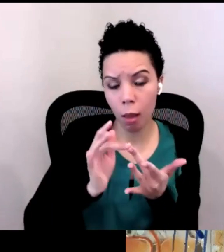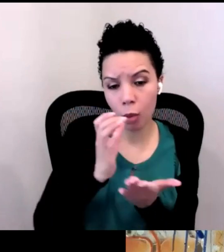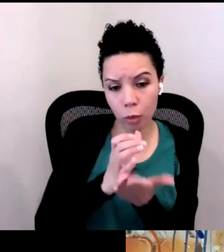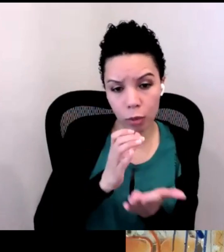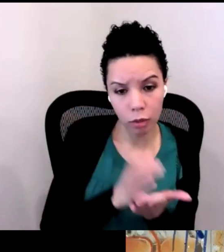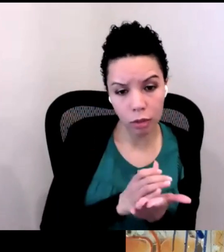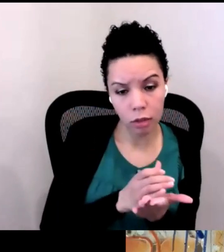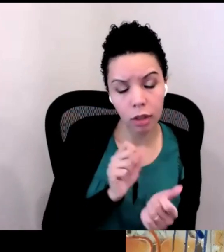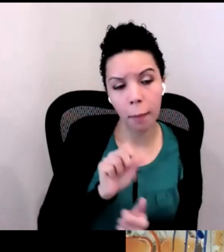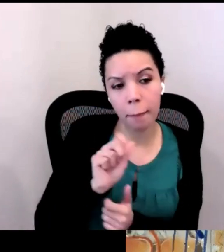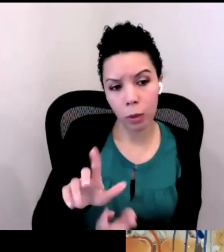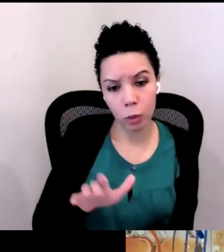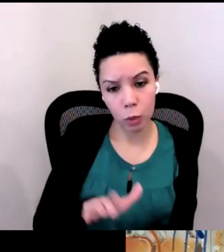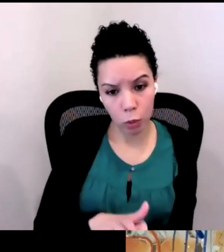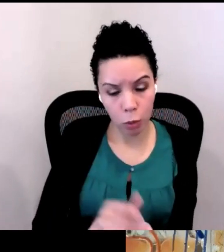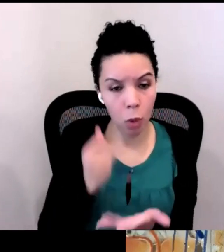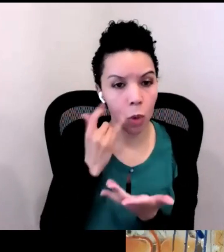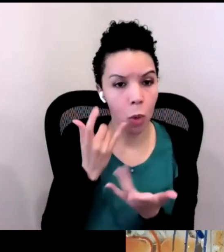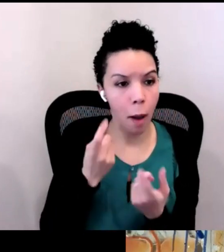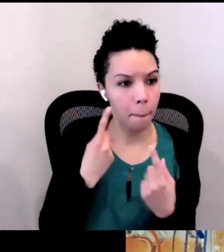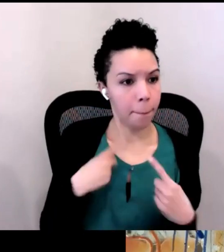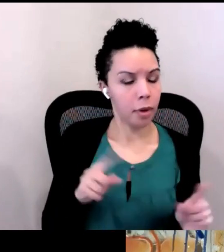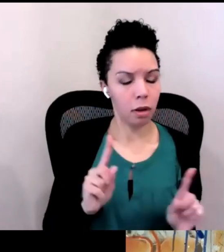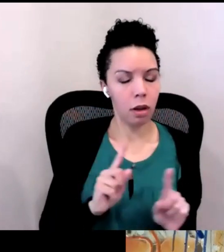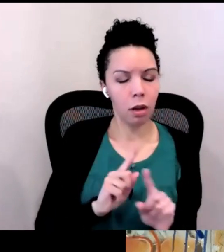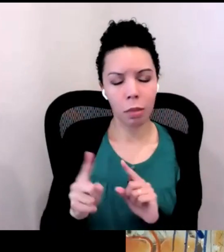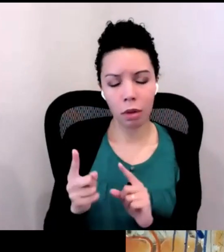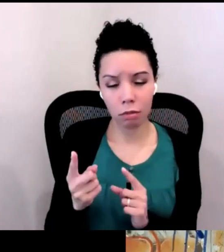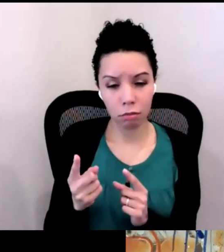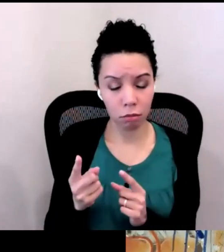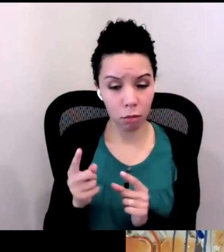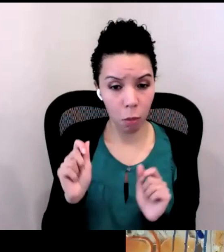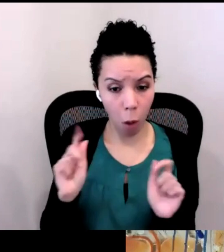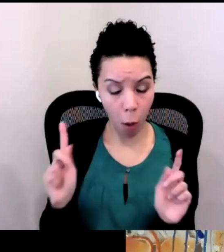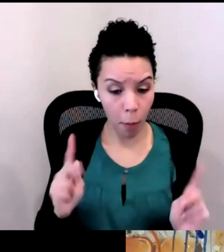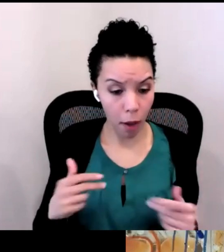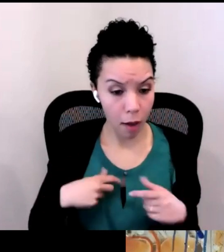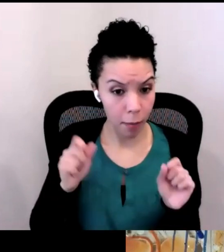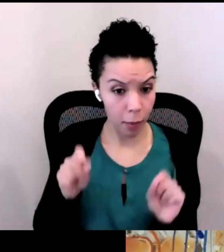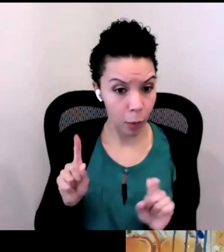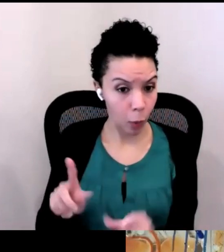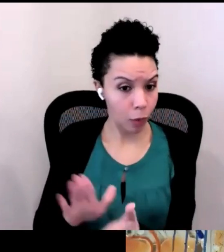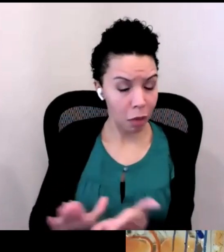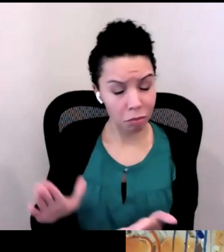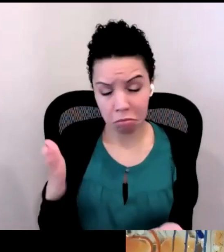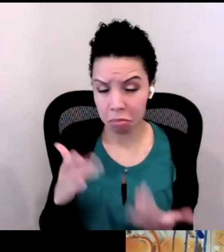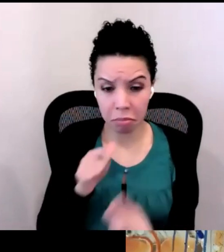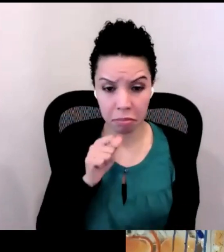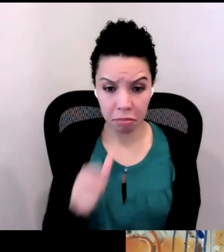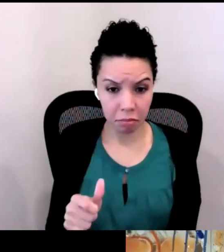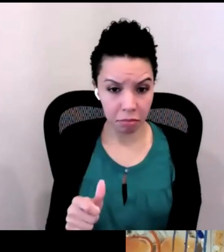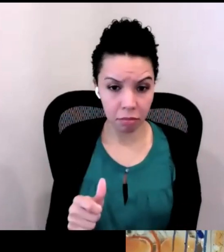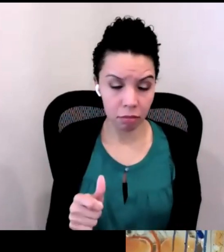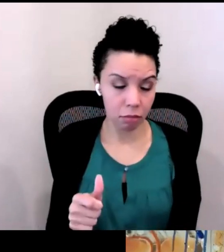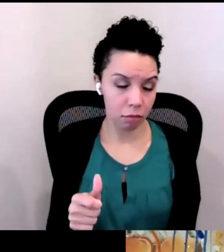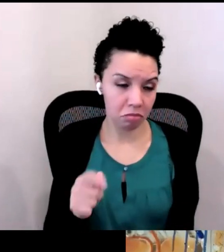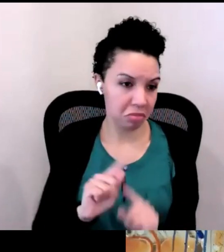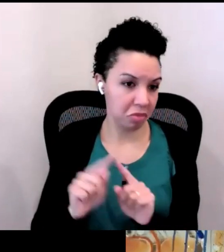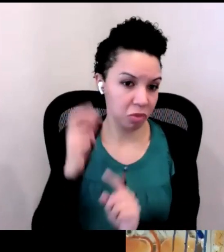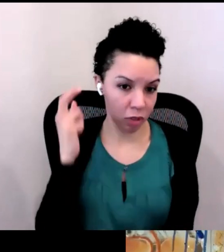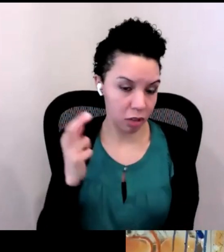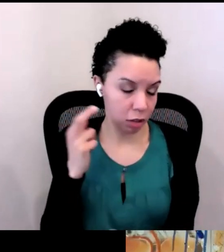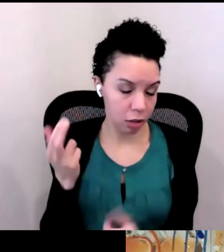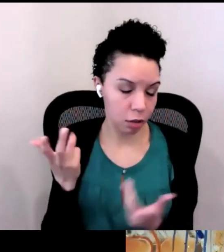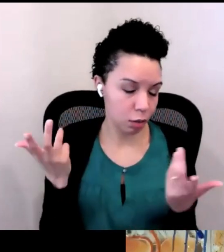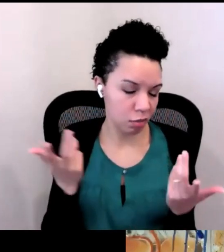back to school if that's something that you want to accomplish. But I understand not everybody has the ability to go to school for whatever the reasons may be.